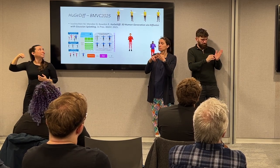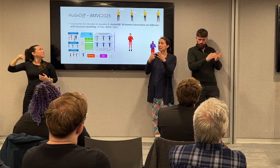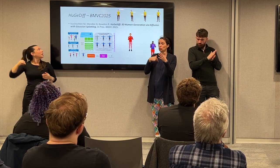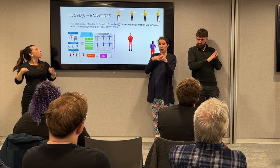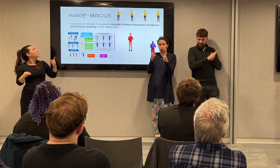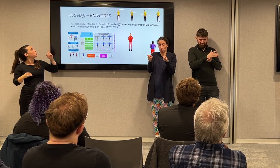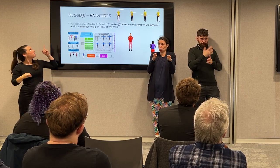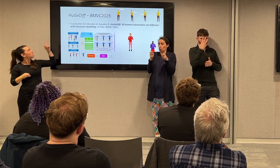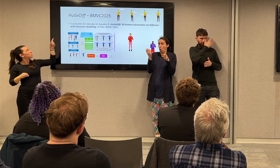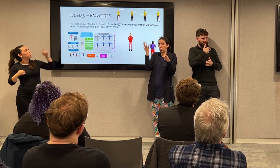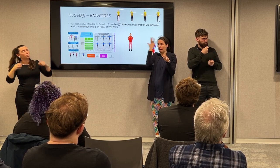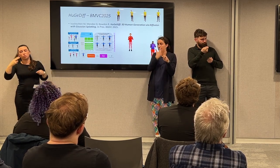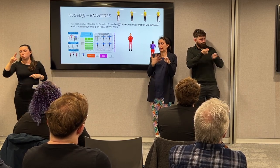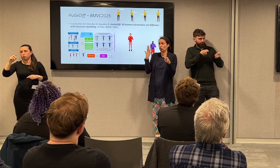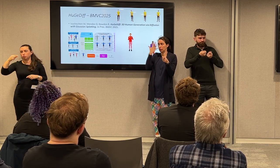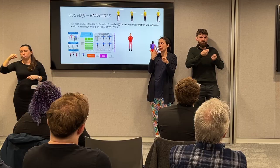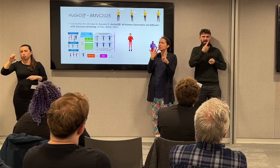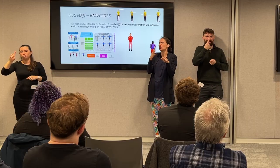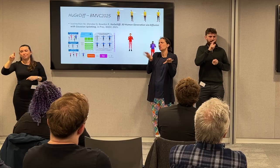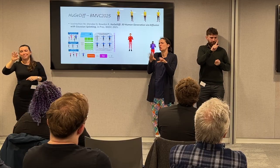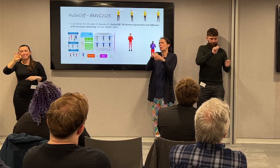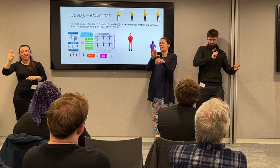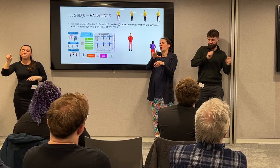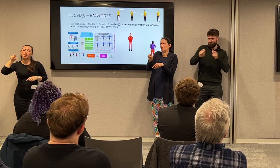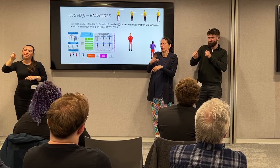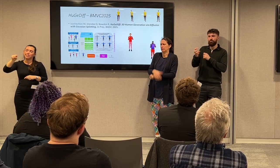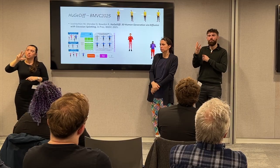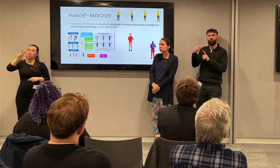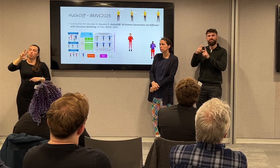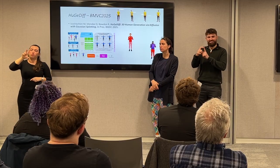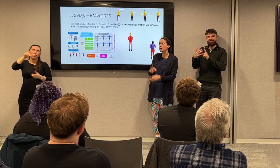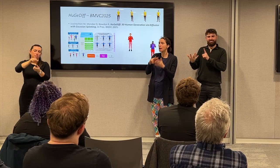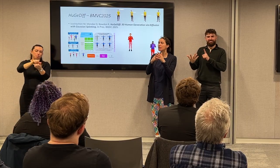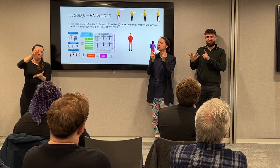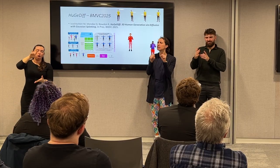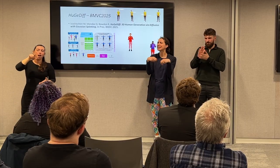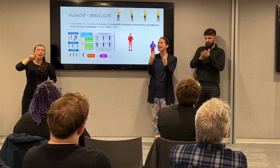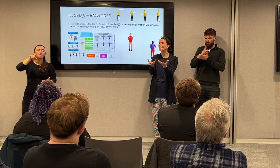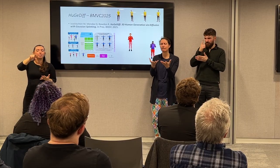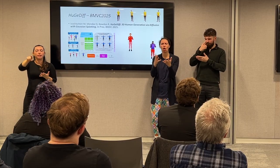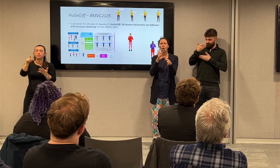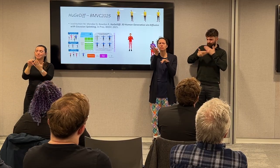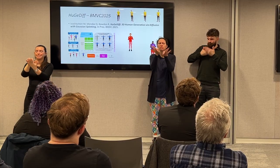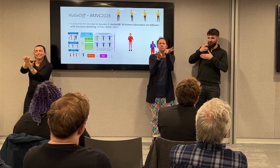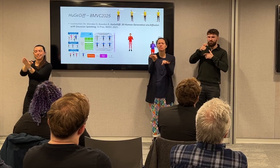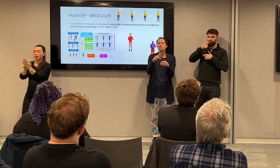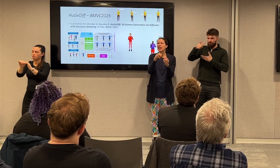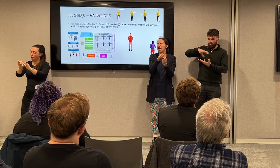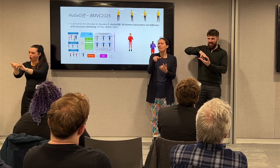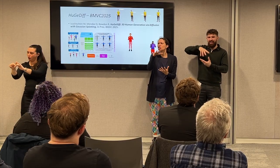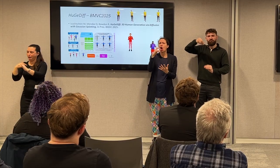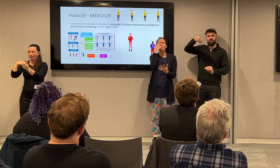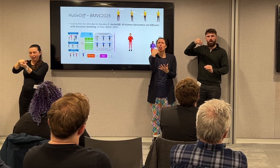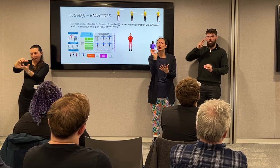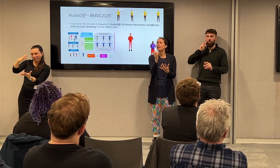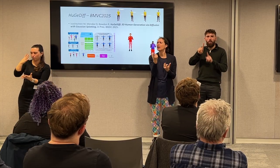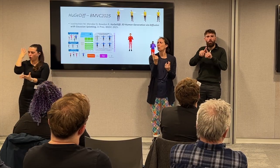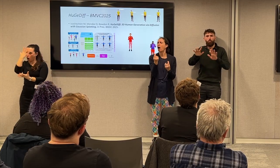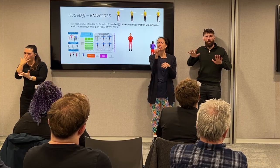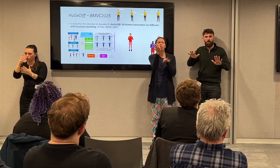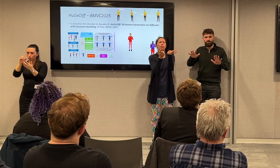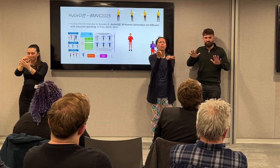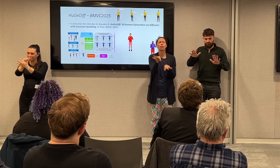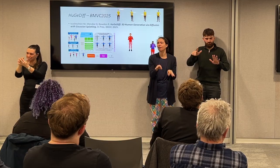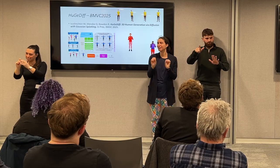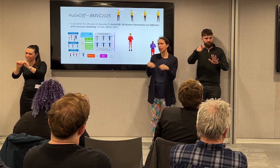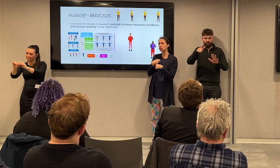control appearance, but doing it in 3D. So here we can give a textual description of what we want the avatar to look like, and then it can